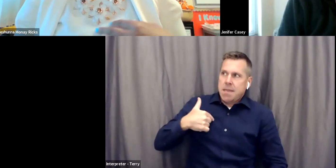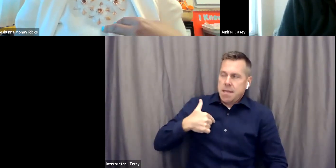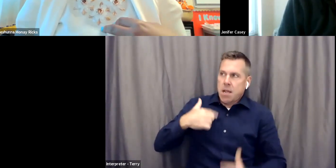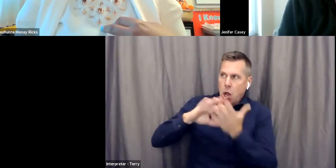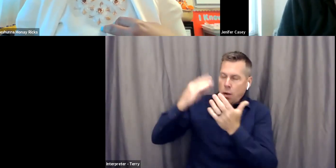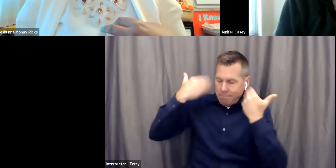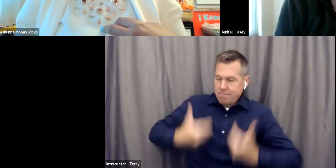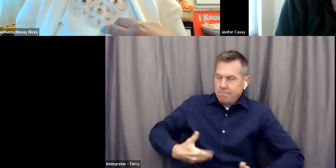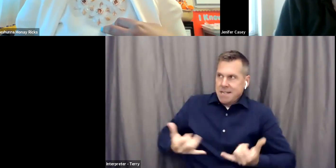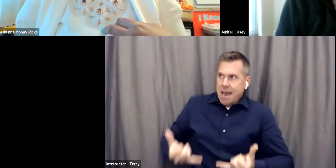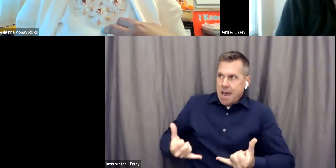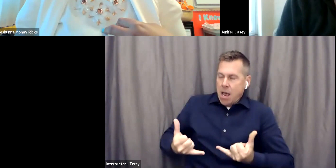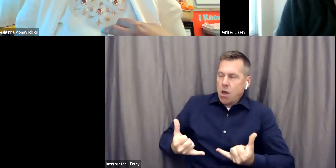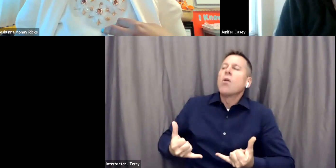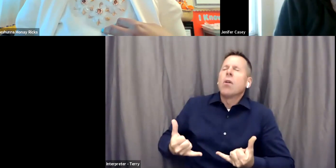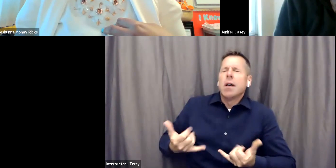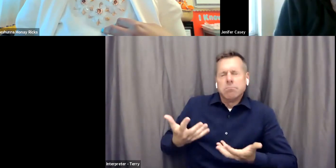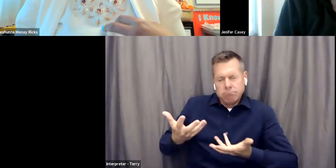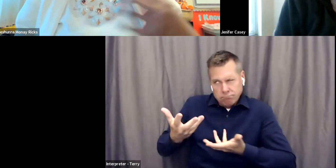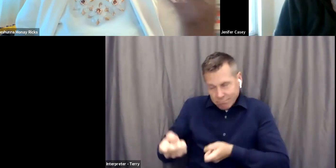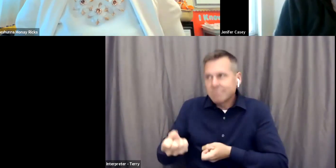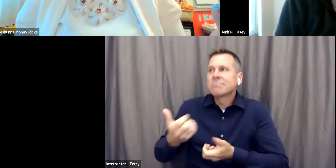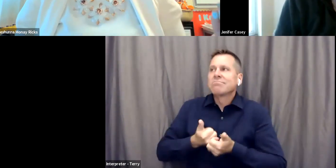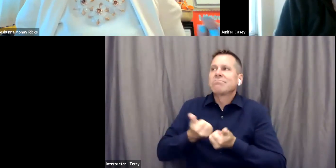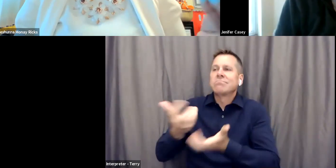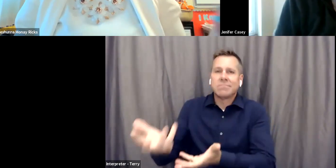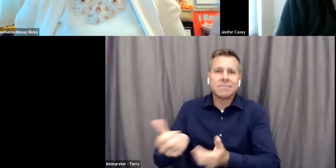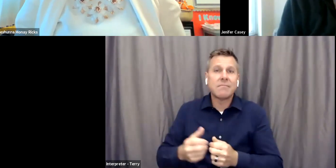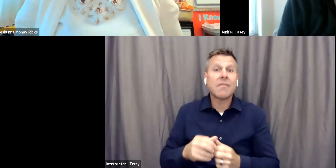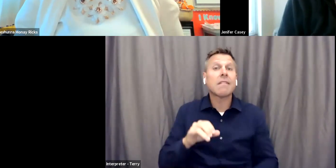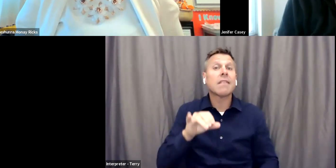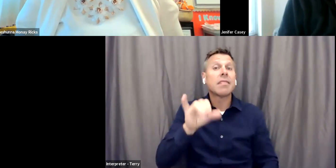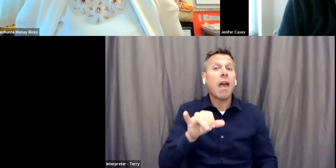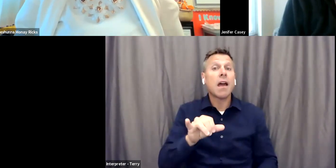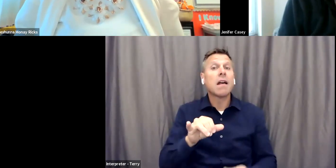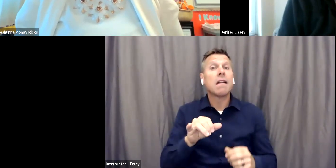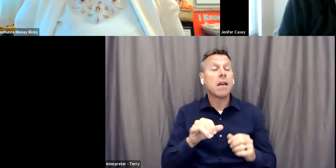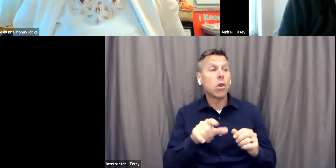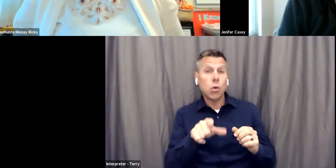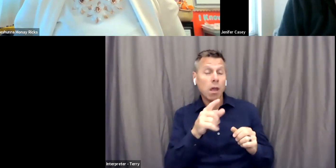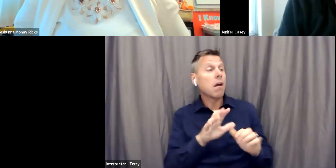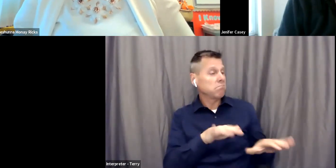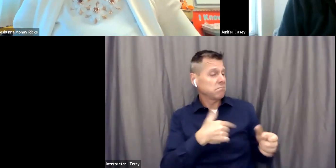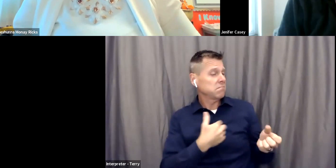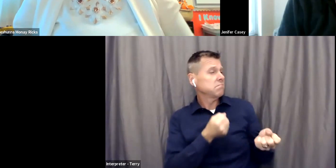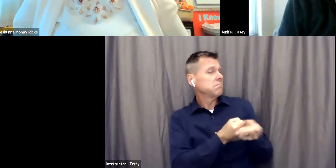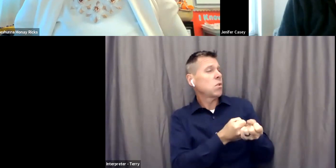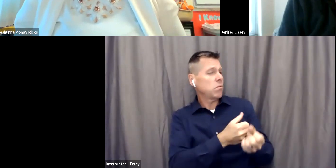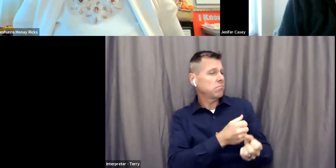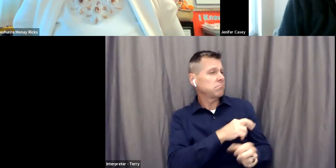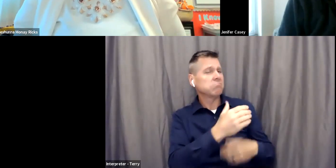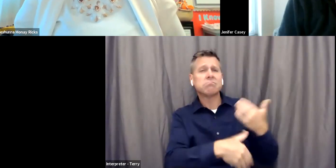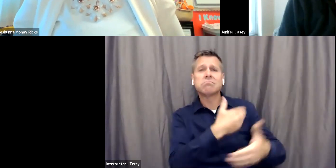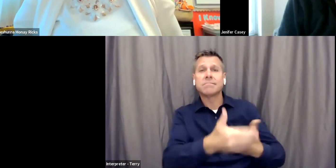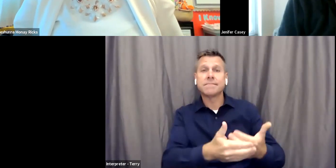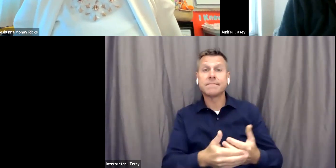And let them know of the support that you have. A lot of times these